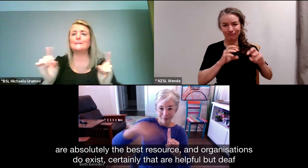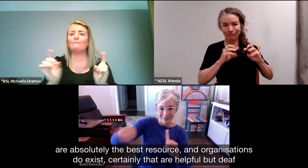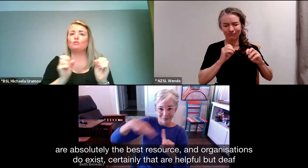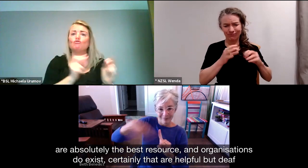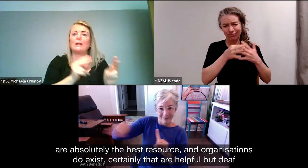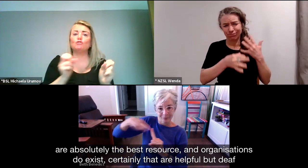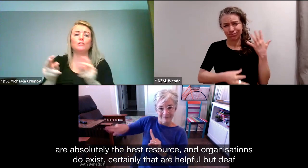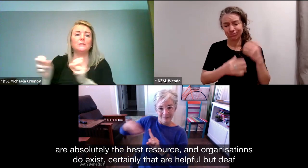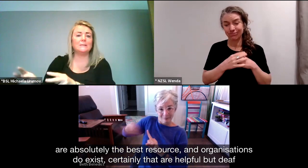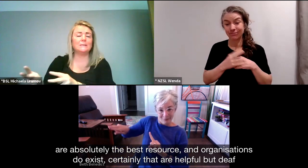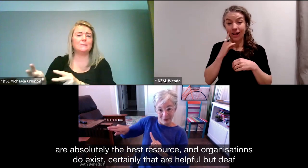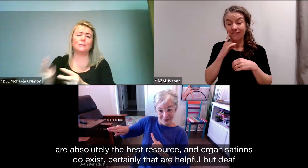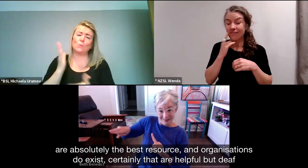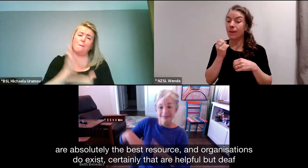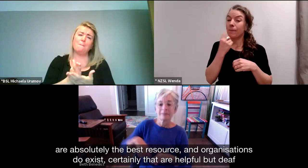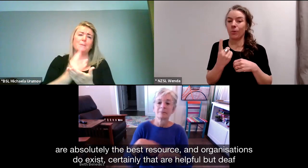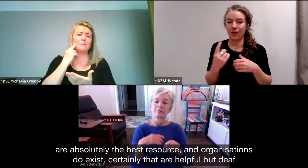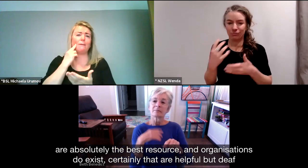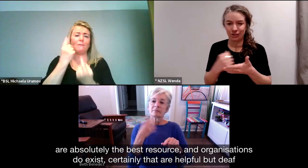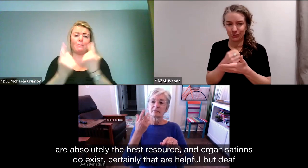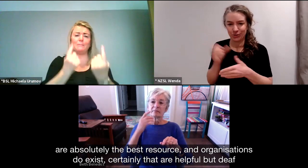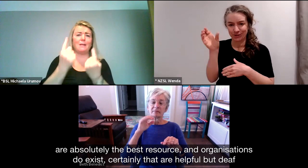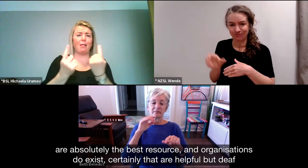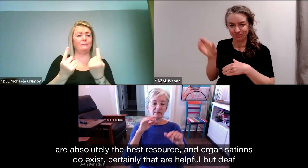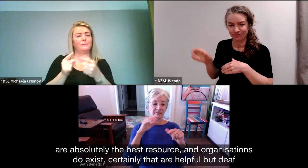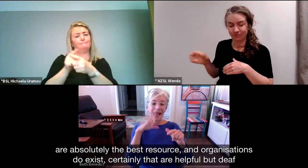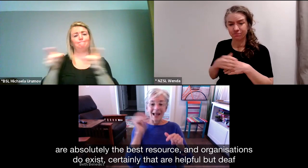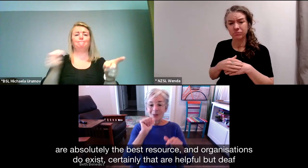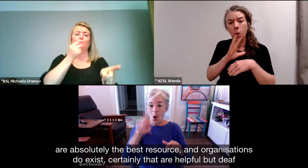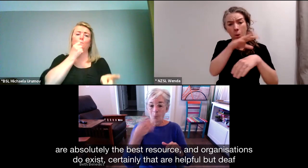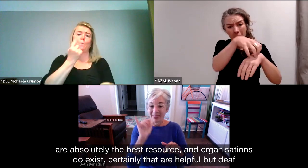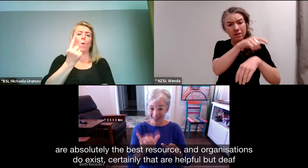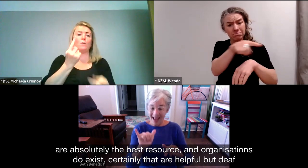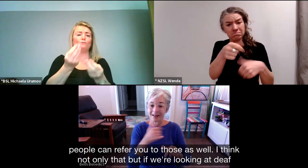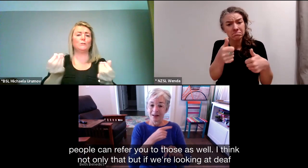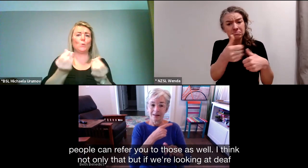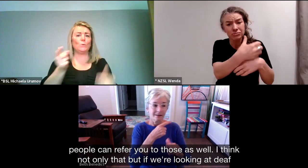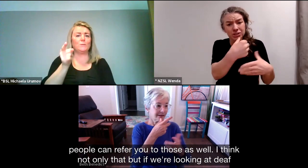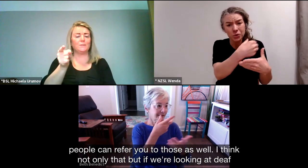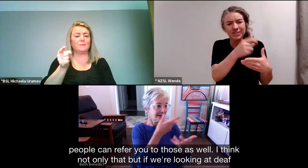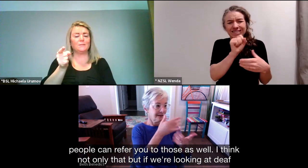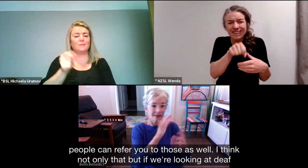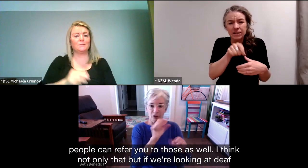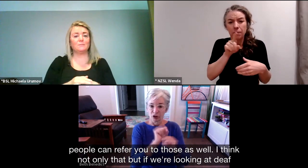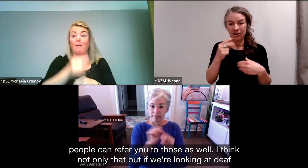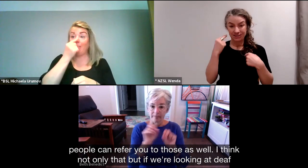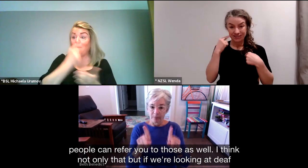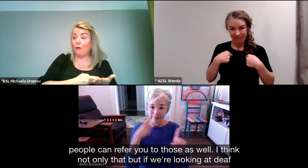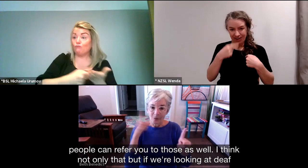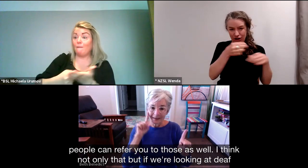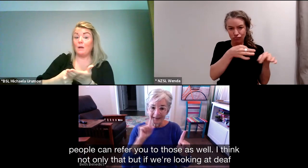the best resource. And organizations do exist, certainly, that are helpful, but deaf people can refer you to those as well.